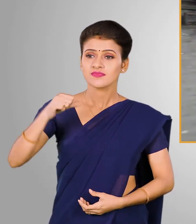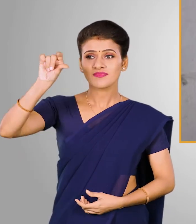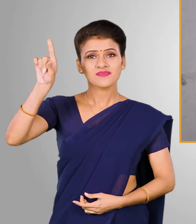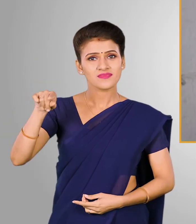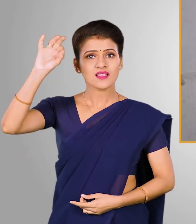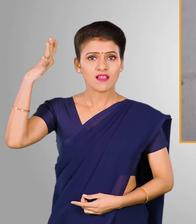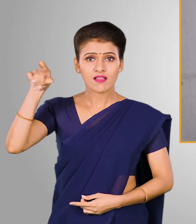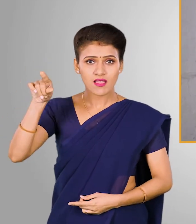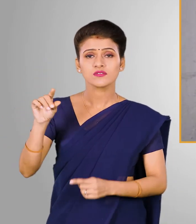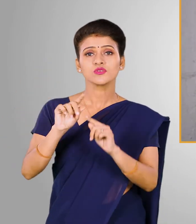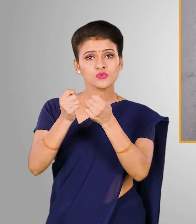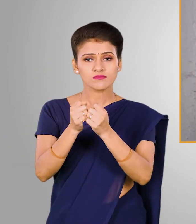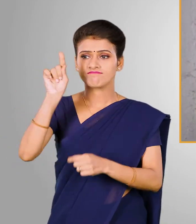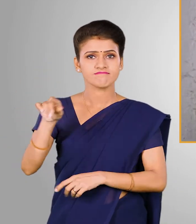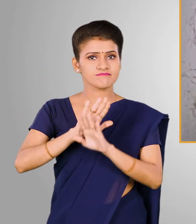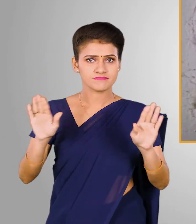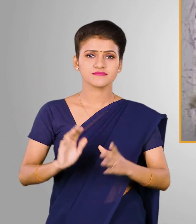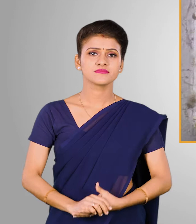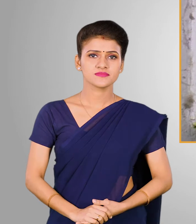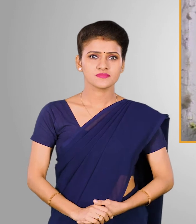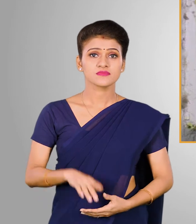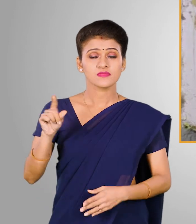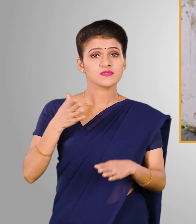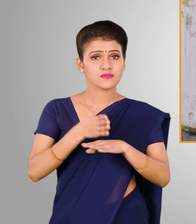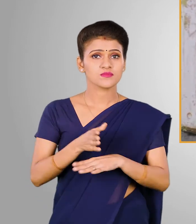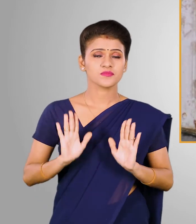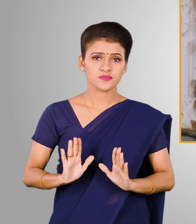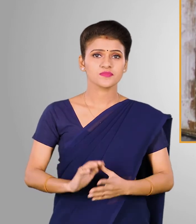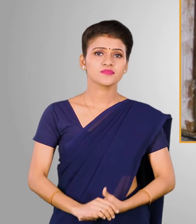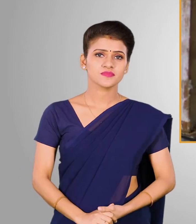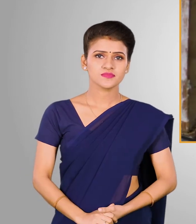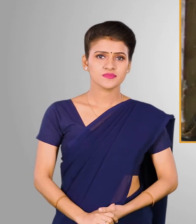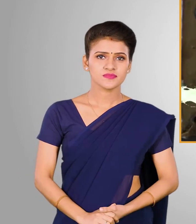Do not use broken electrical switches. It can be fatal.